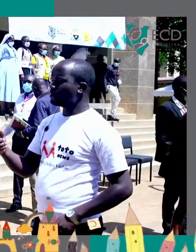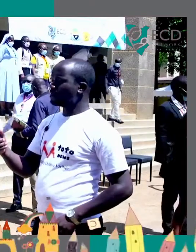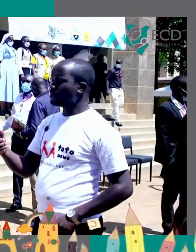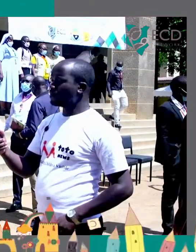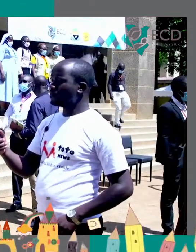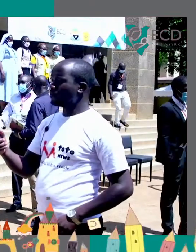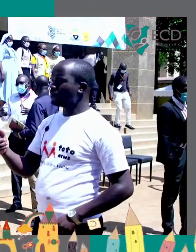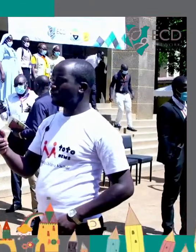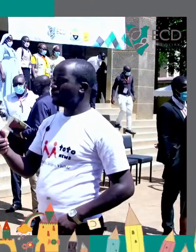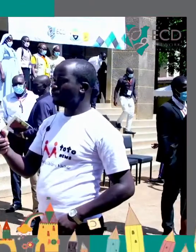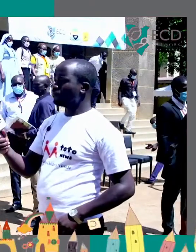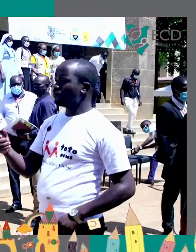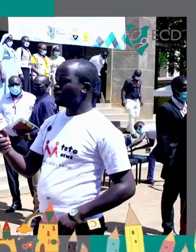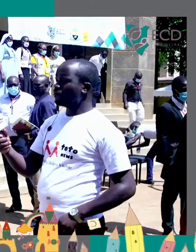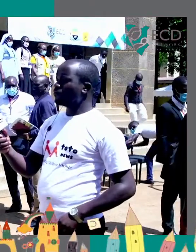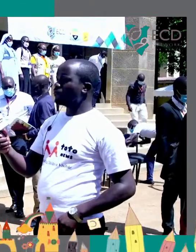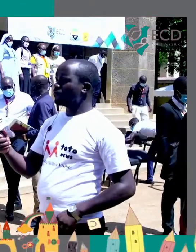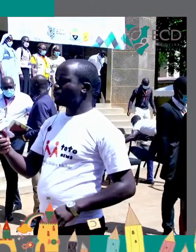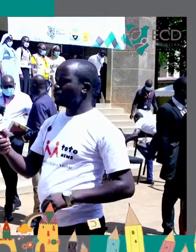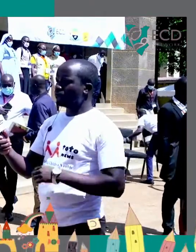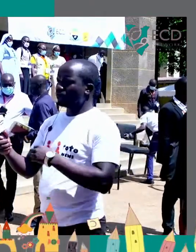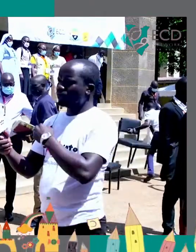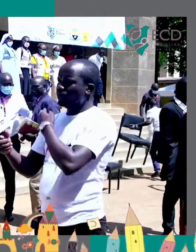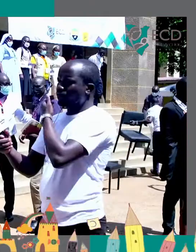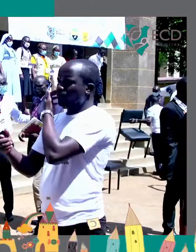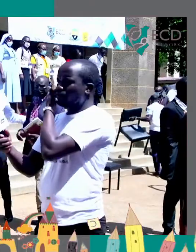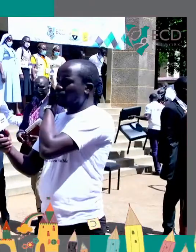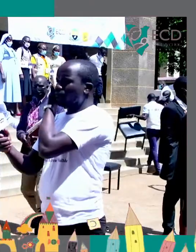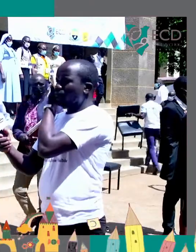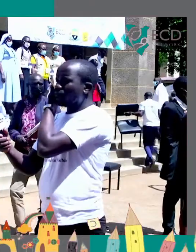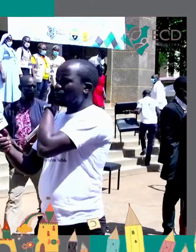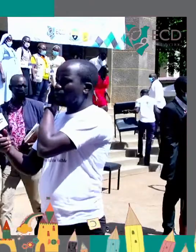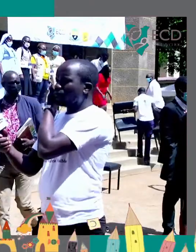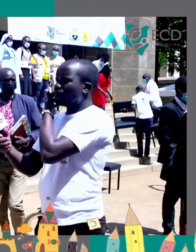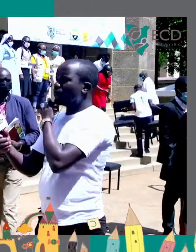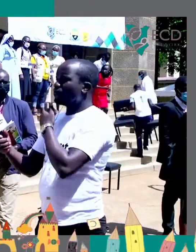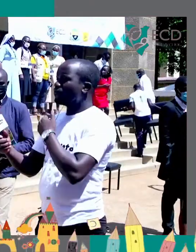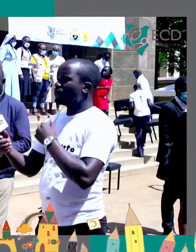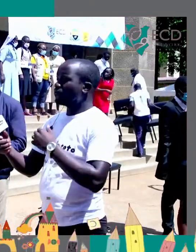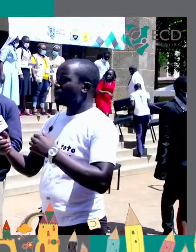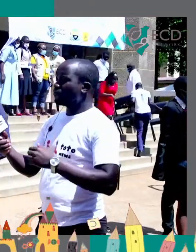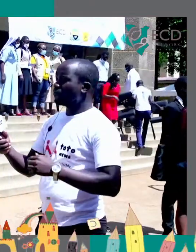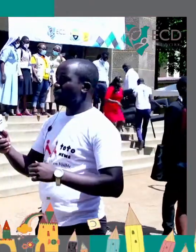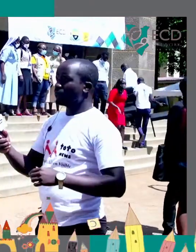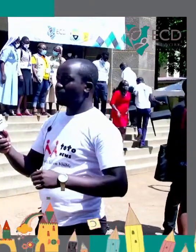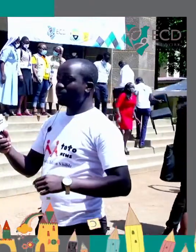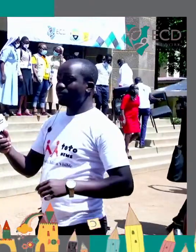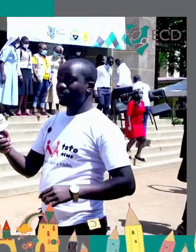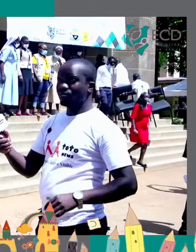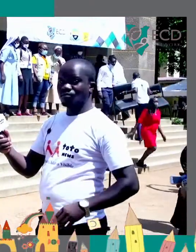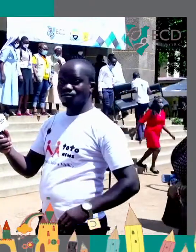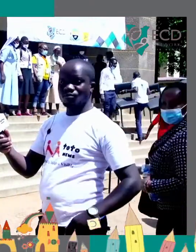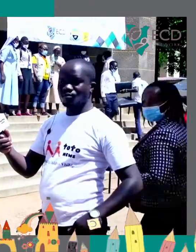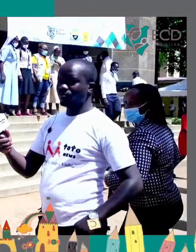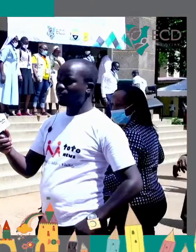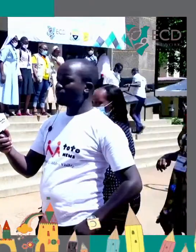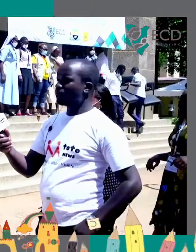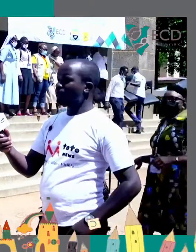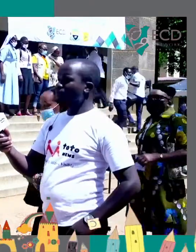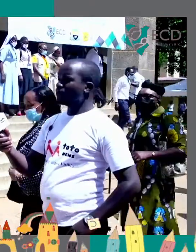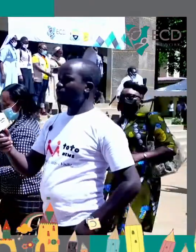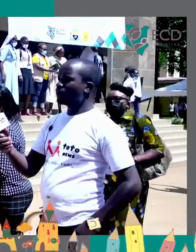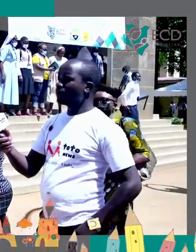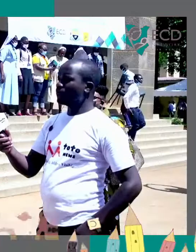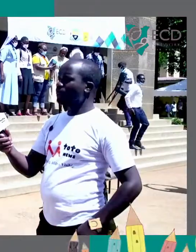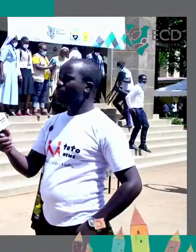the networks that are being developed here, forward thinking in terms of what we can do